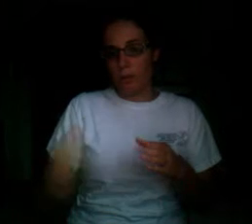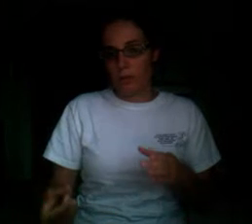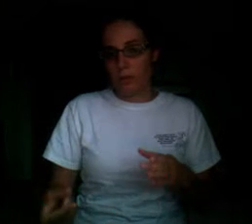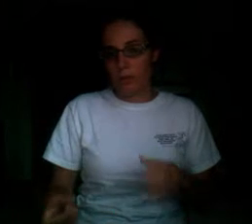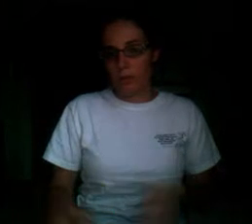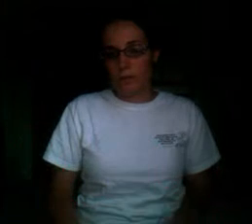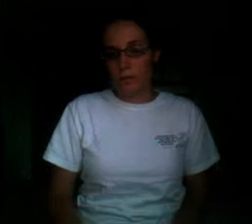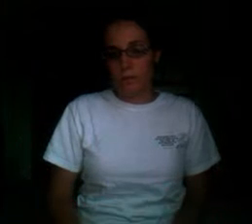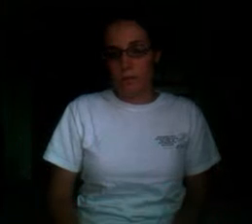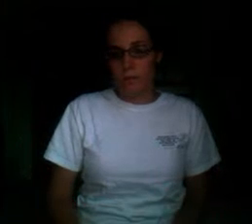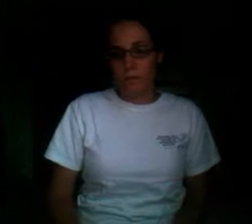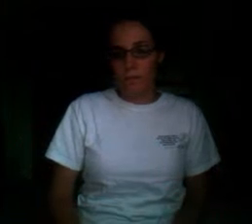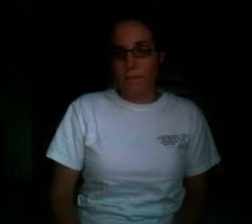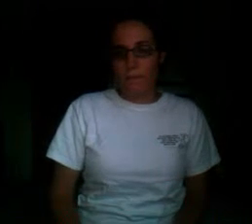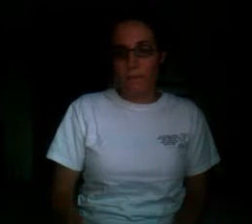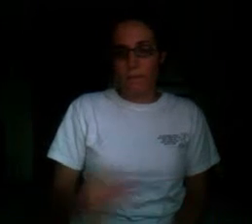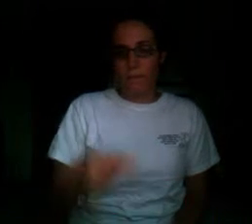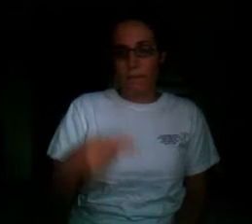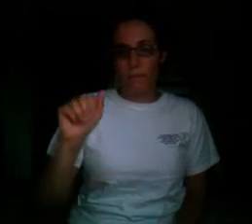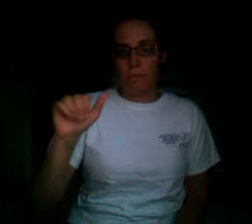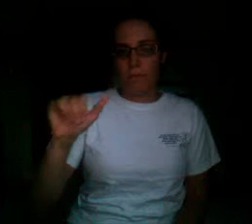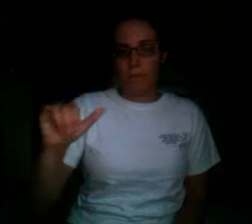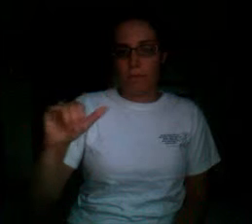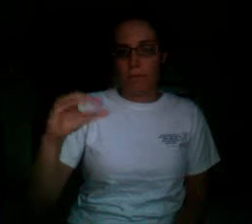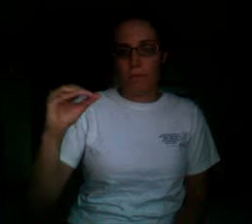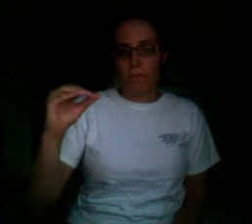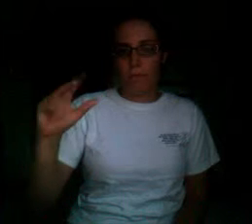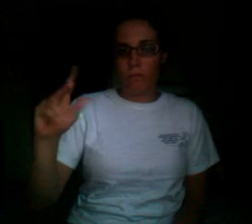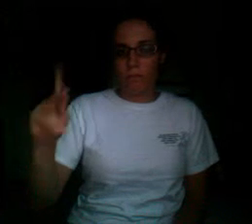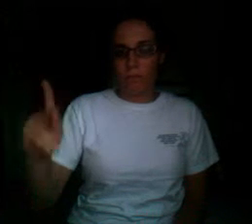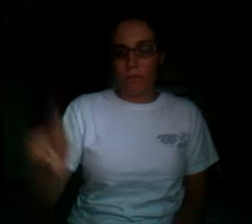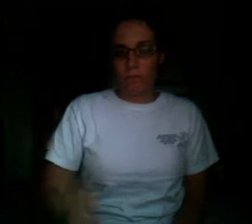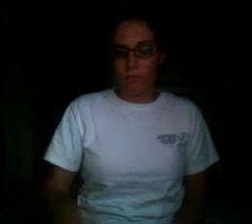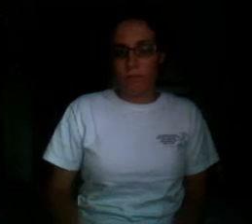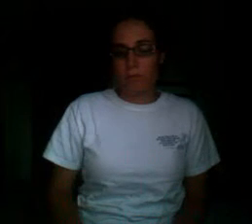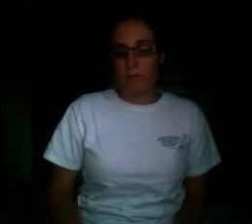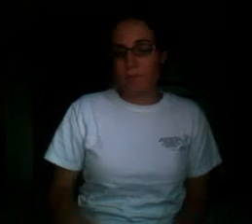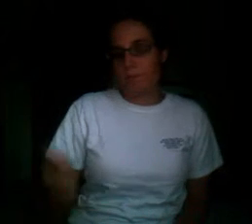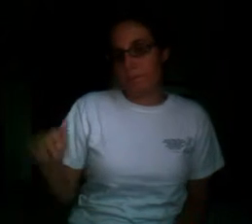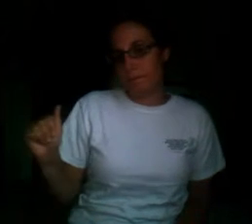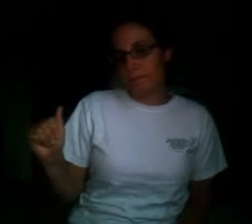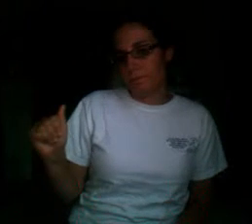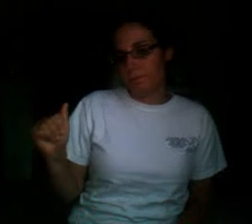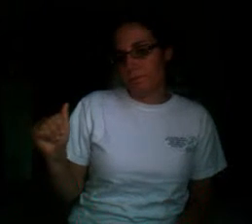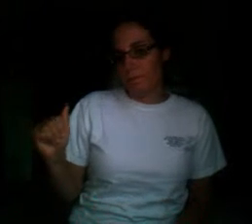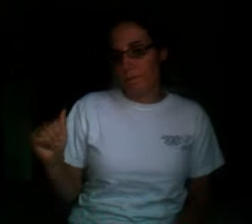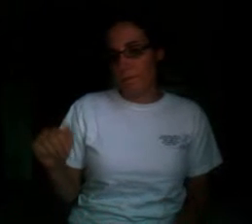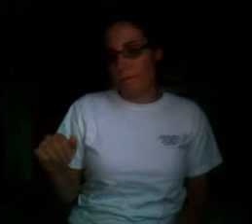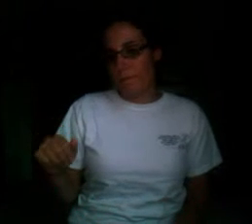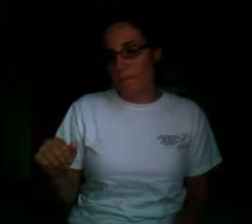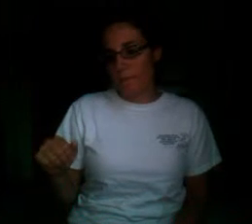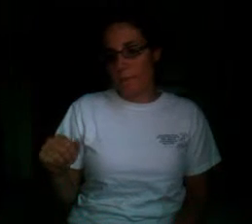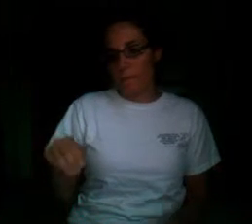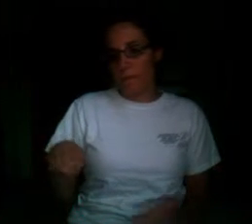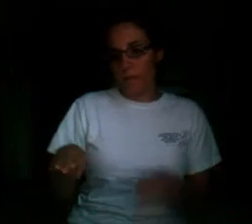haycock. Then Pa pitched more hay in from the other side. Under her feet, the hay climbed higher,